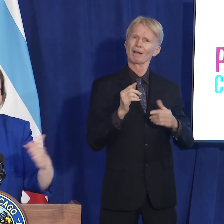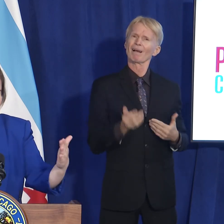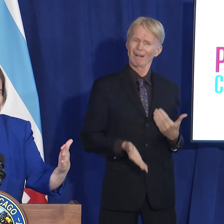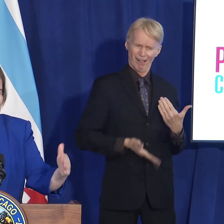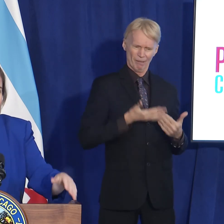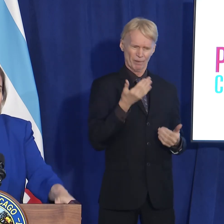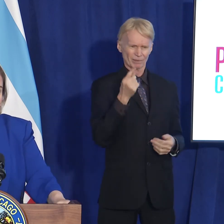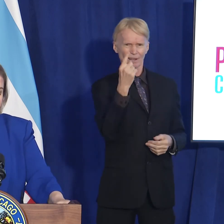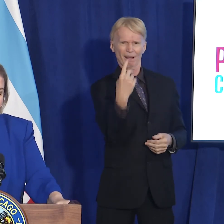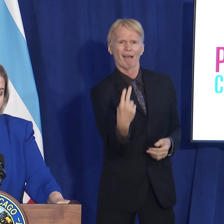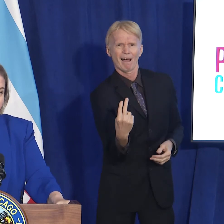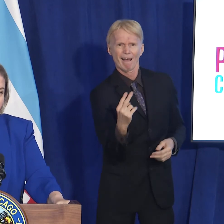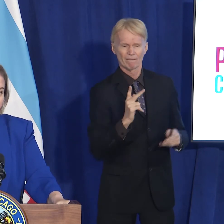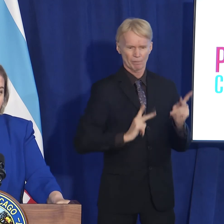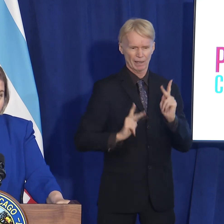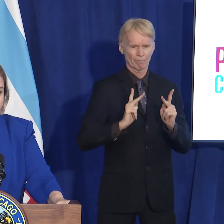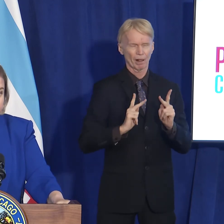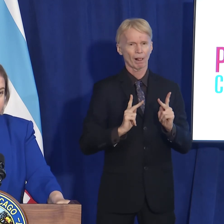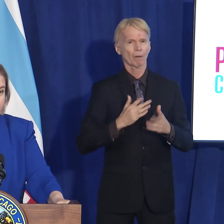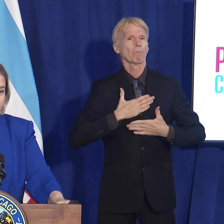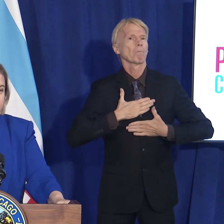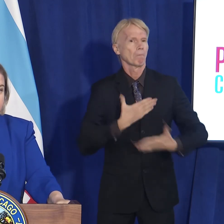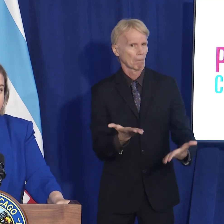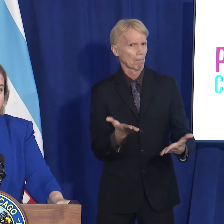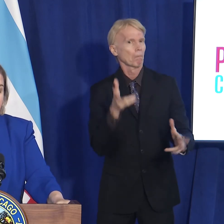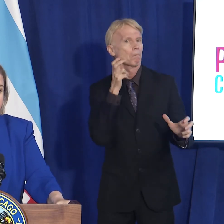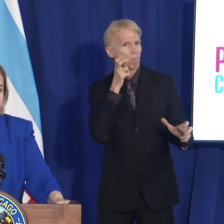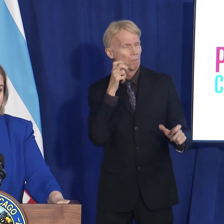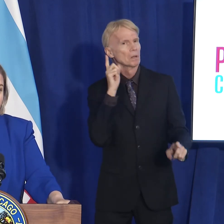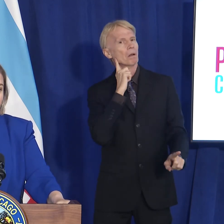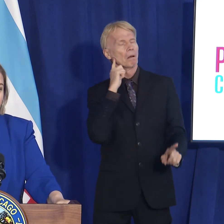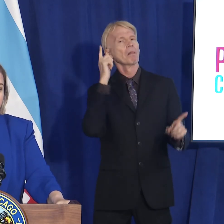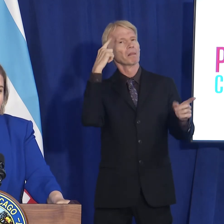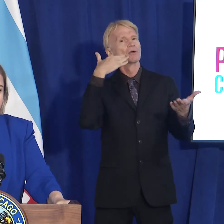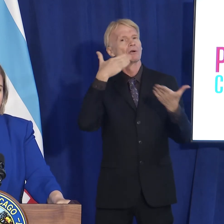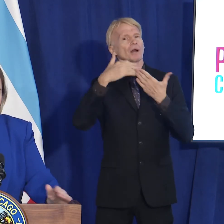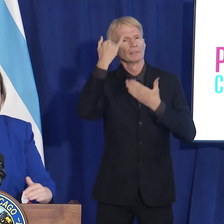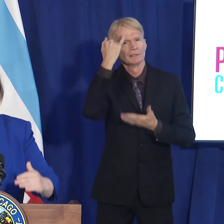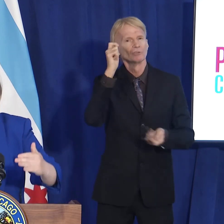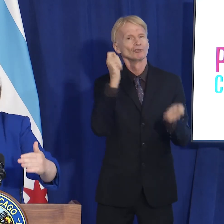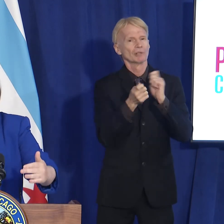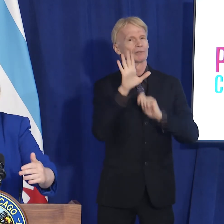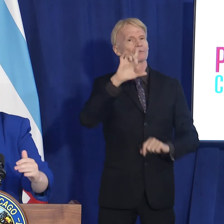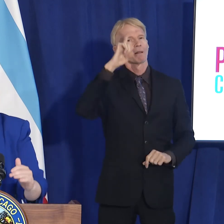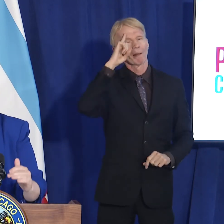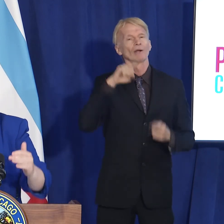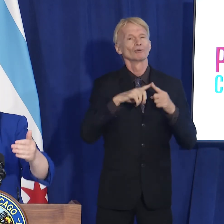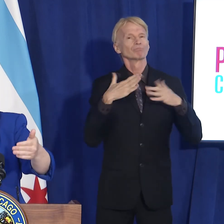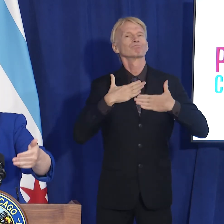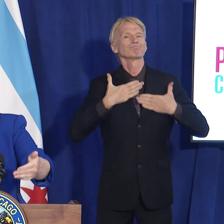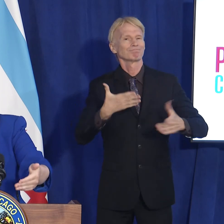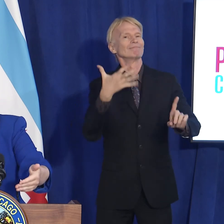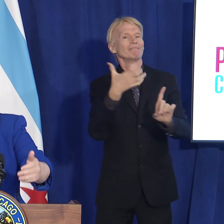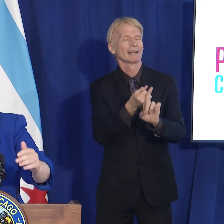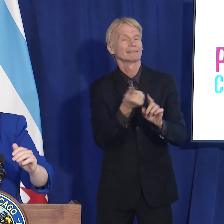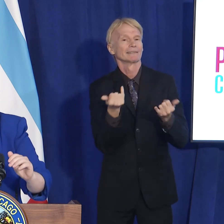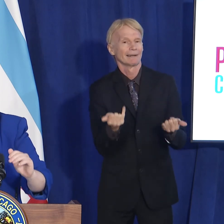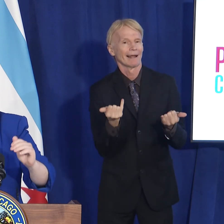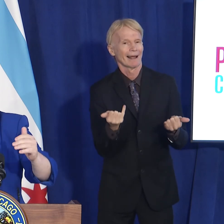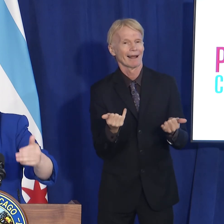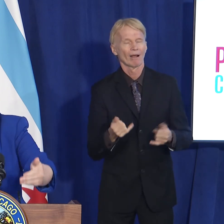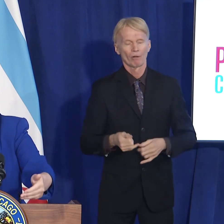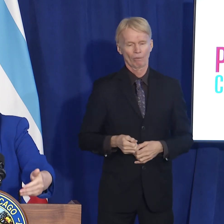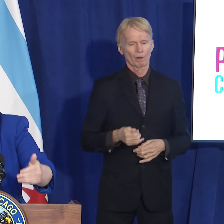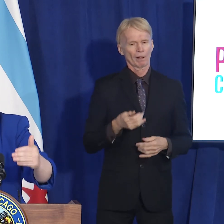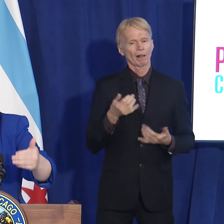that's the rough number, are willing to get a vaccine. And so that's part of this desire to think about let's expand the